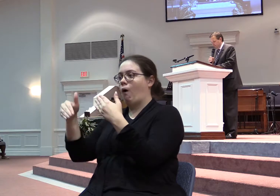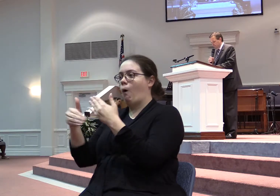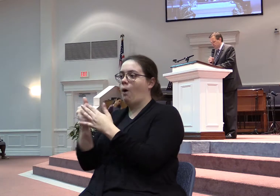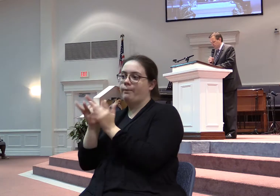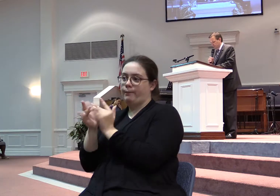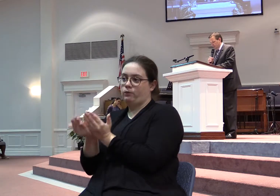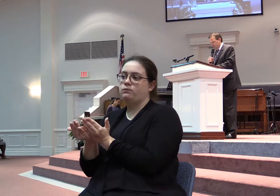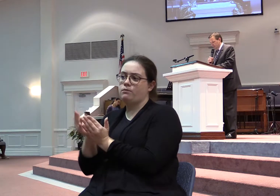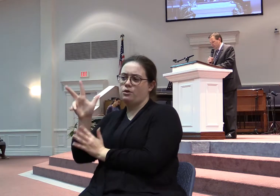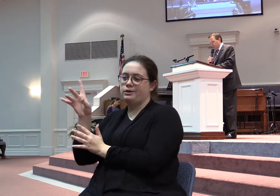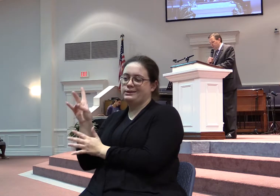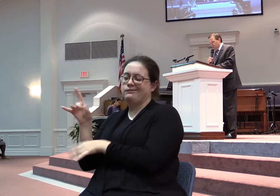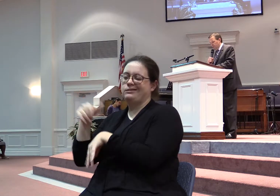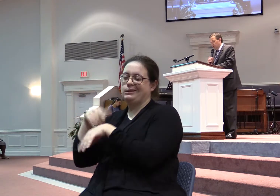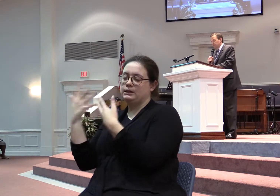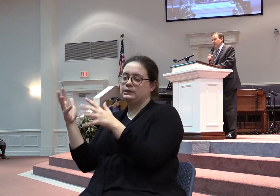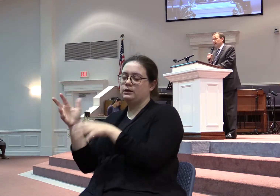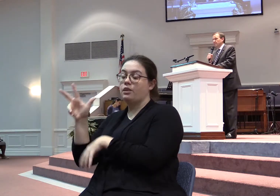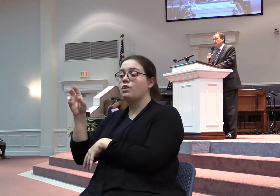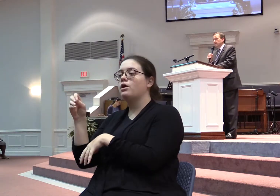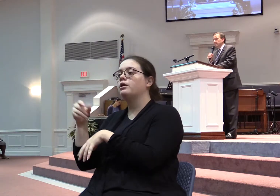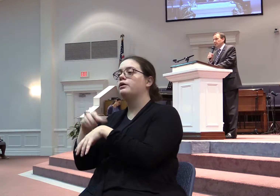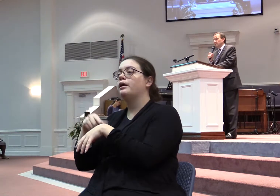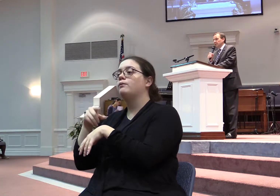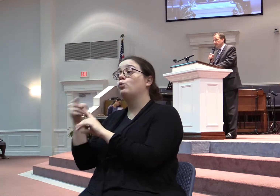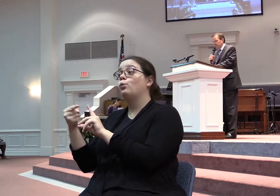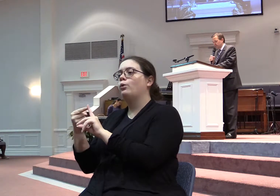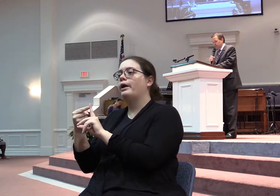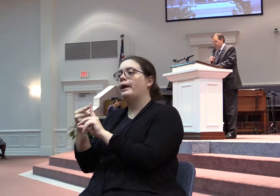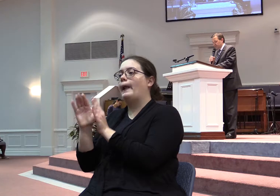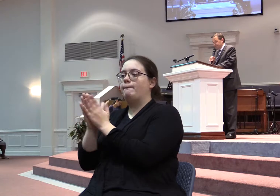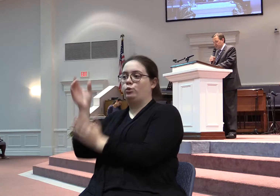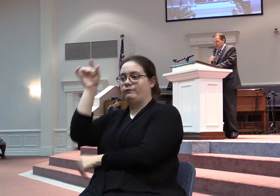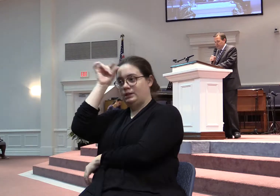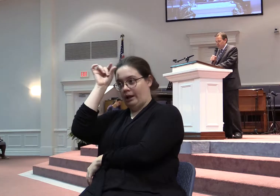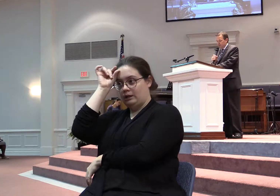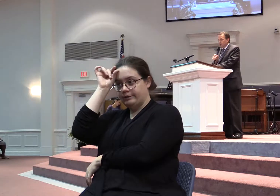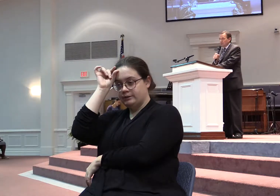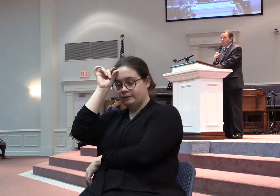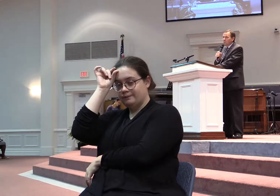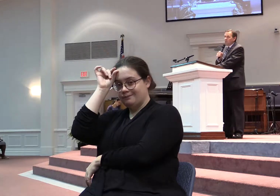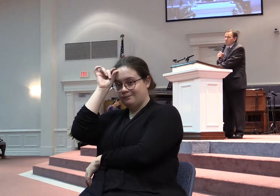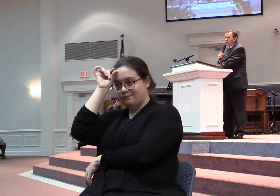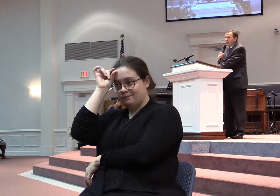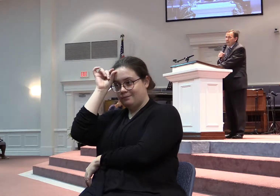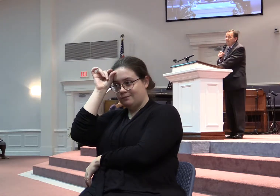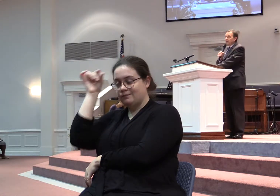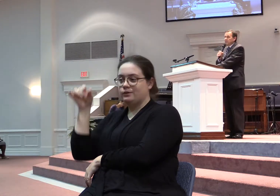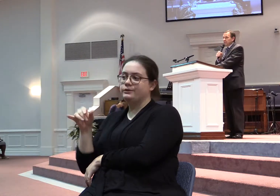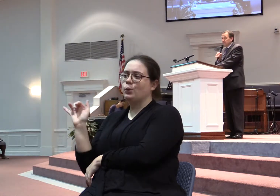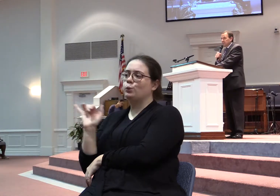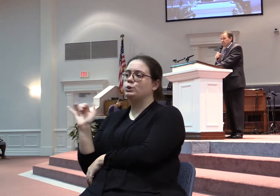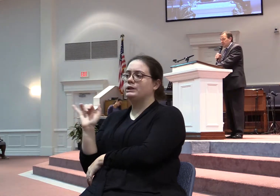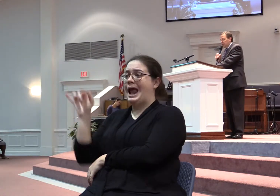Bible. 30 of those found in the book of Genesis. So it's almost like